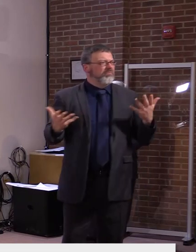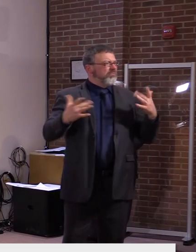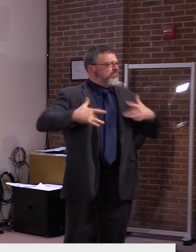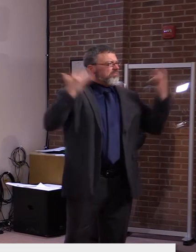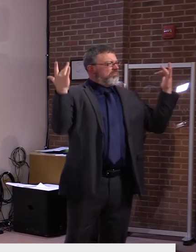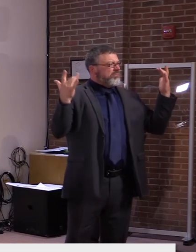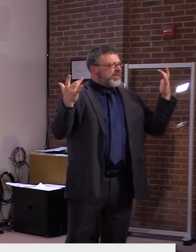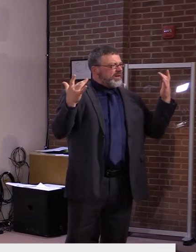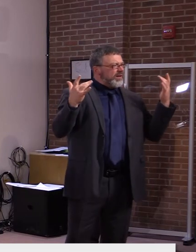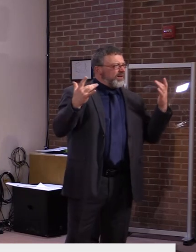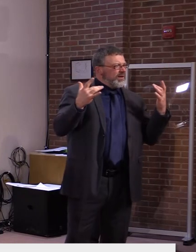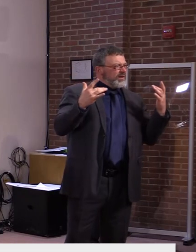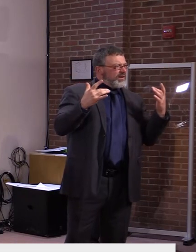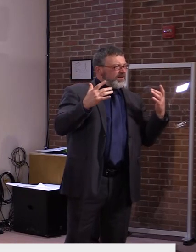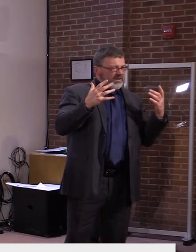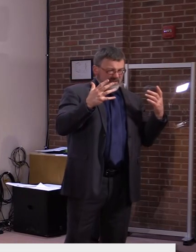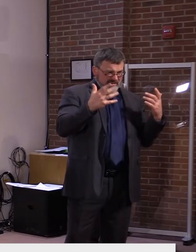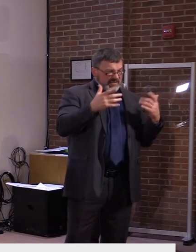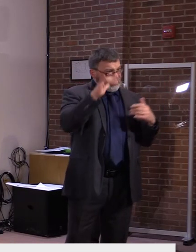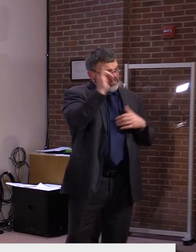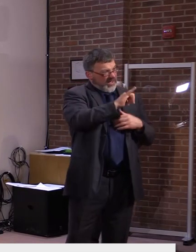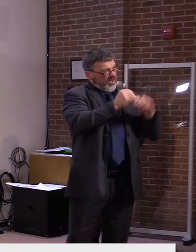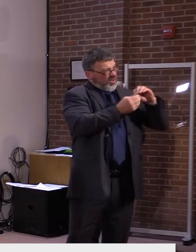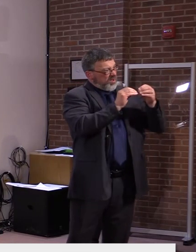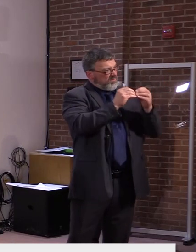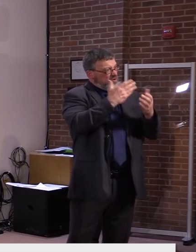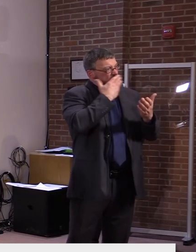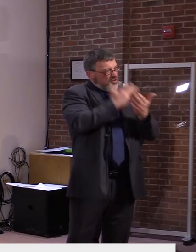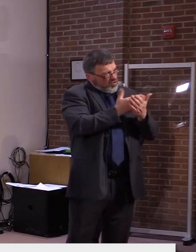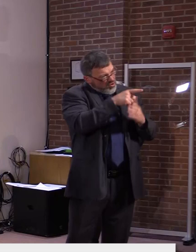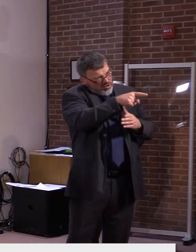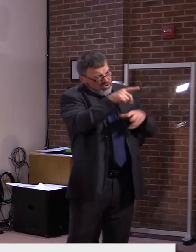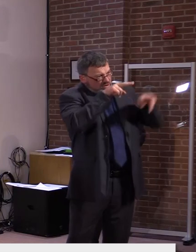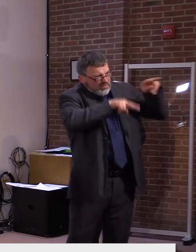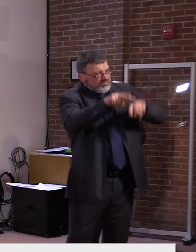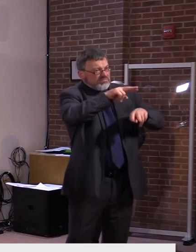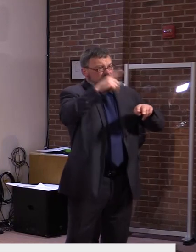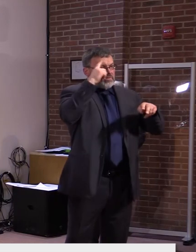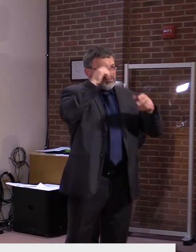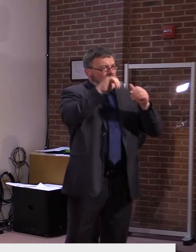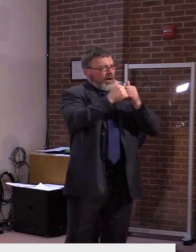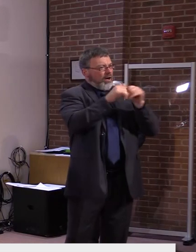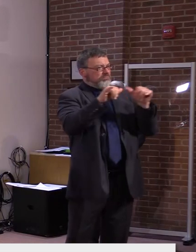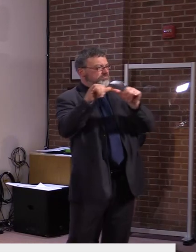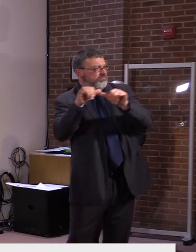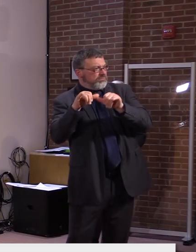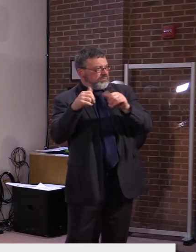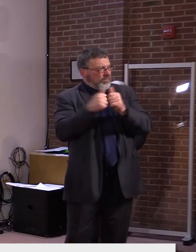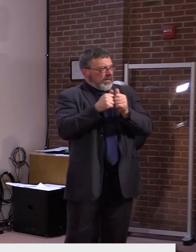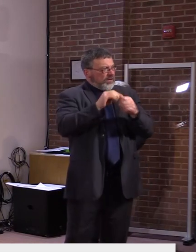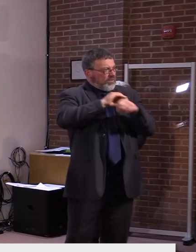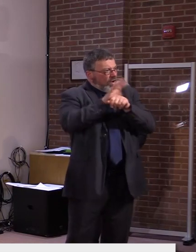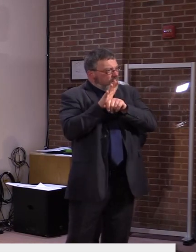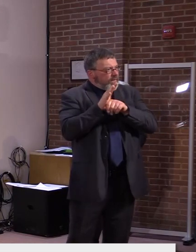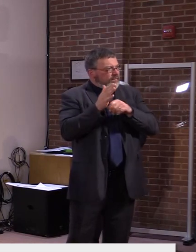or are you really more focused on hospitalization and death? I mean, we have close to